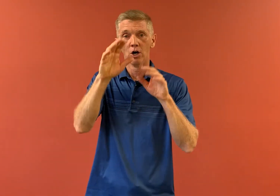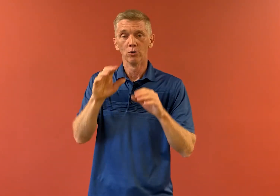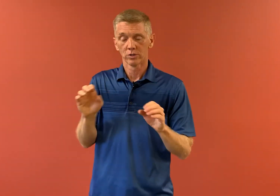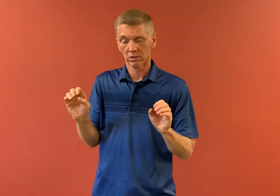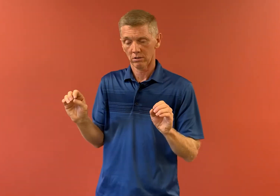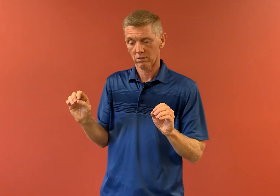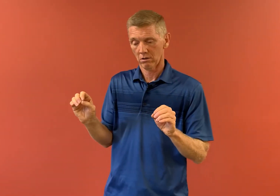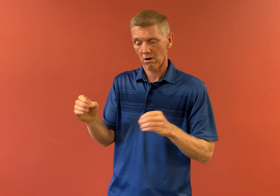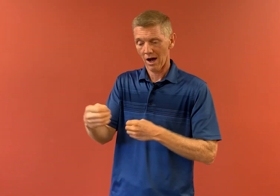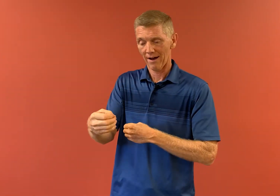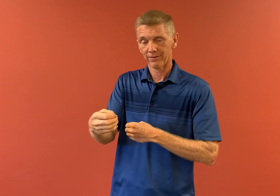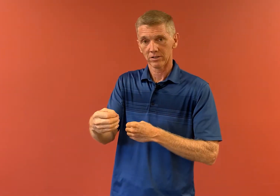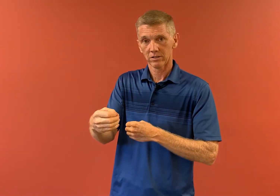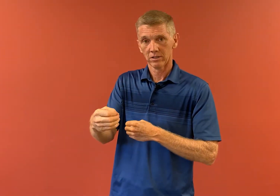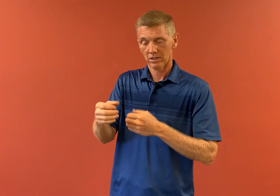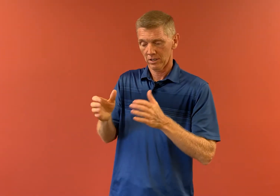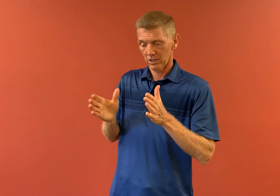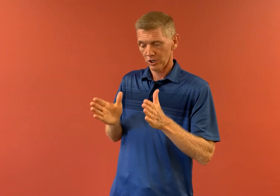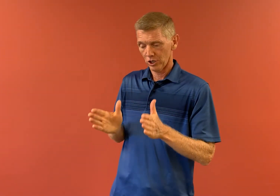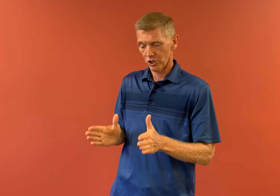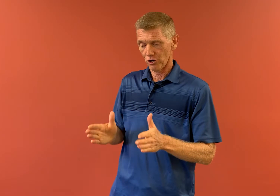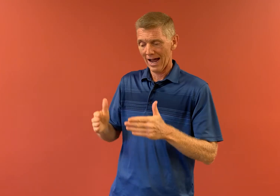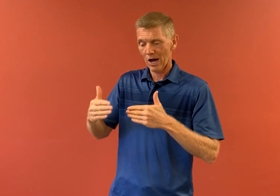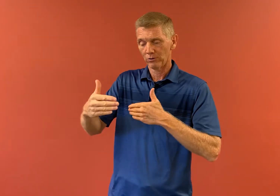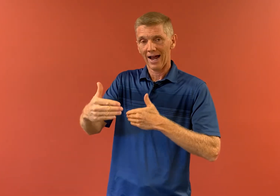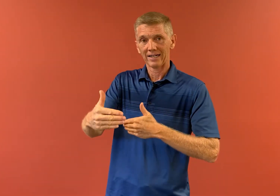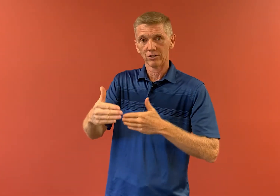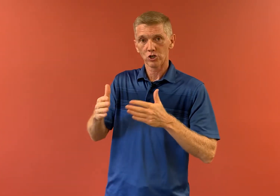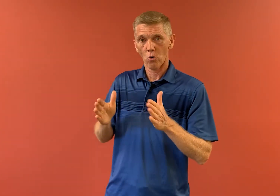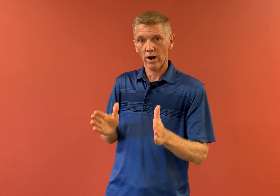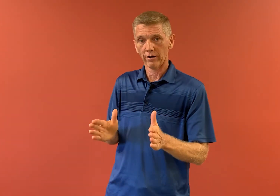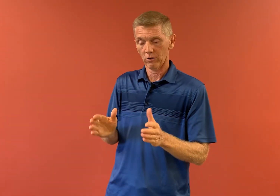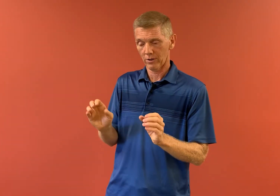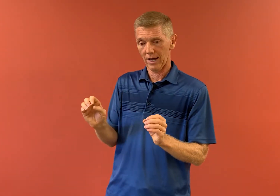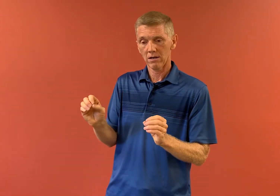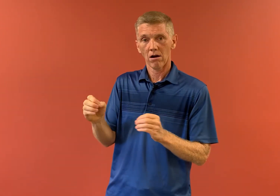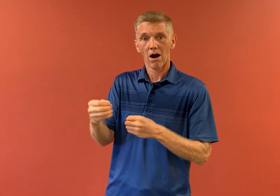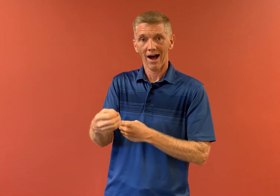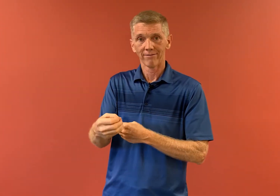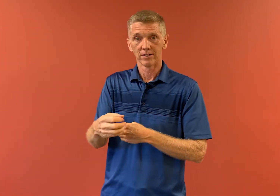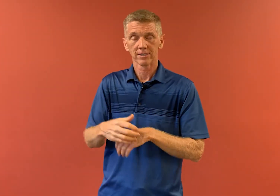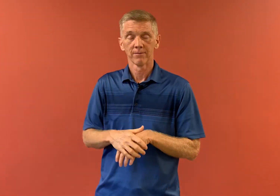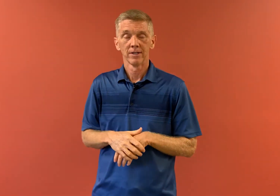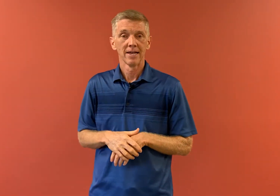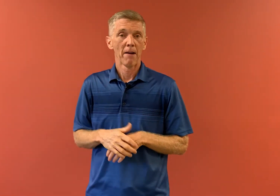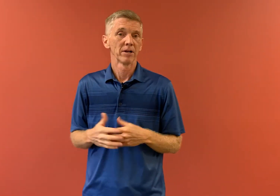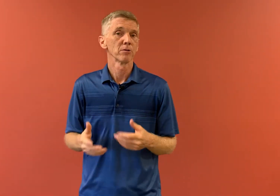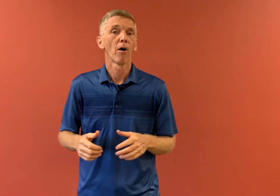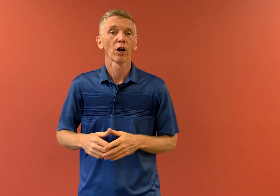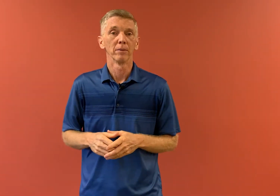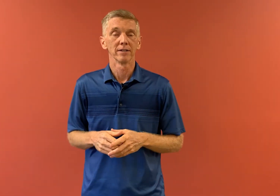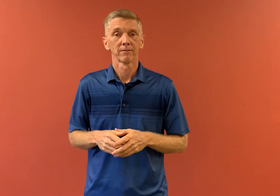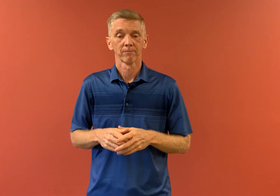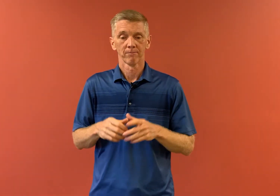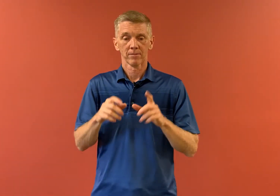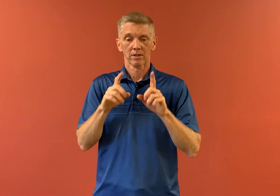O's. Office. You're outlining the square here, okay? Office. How about a department?